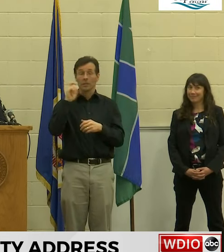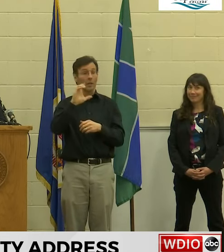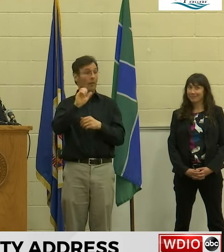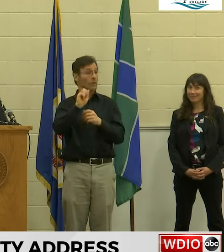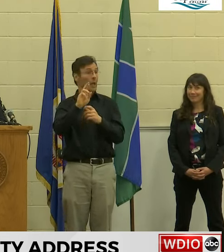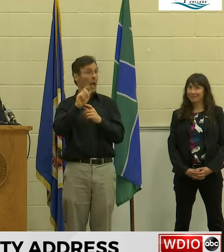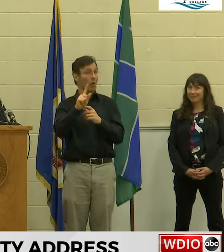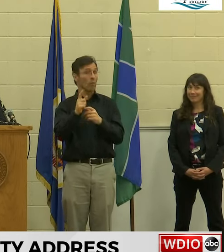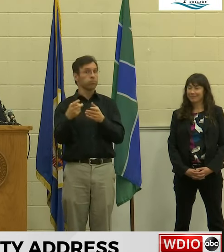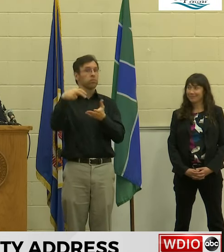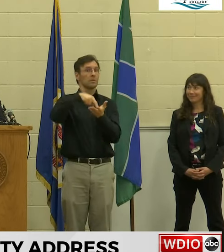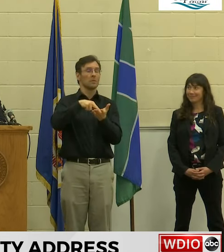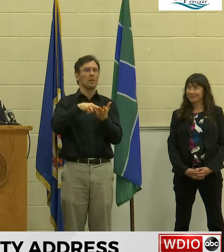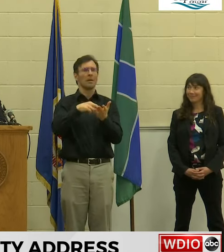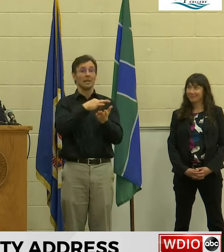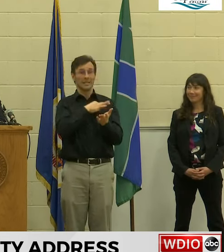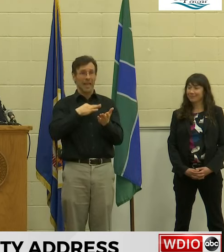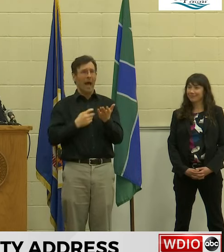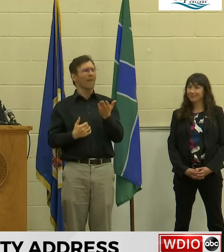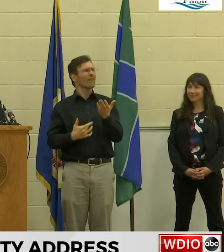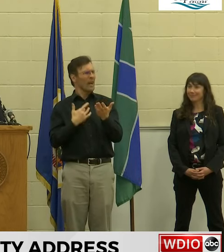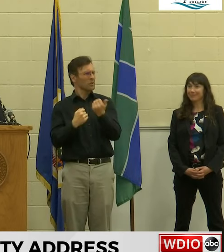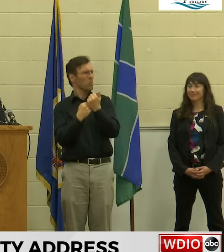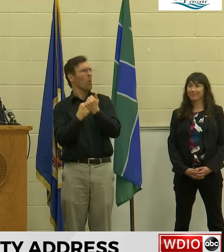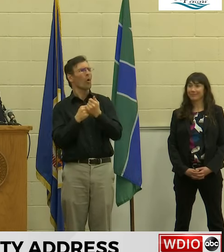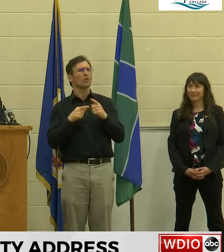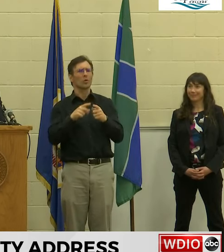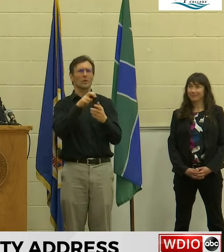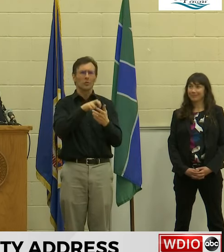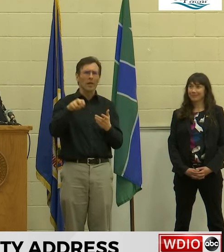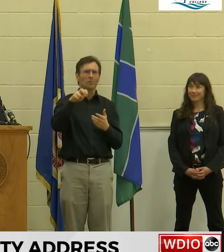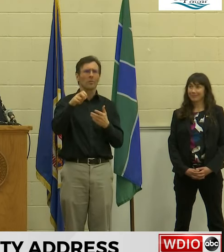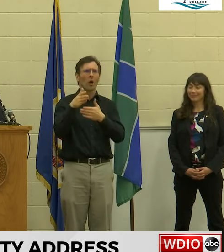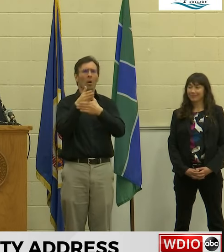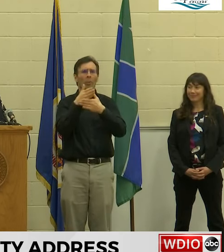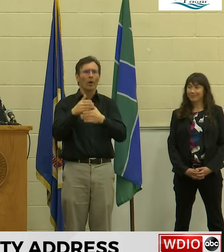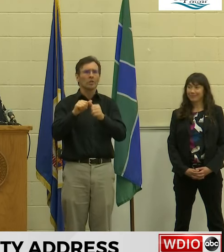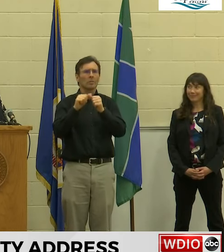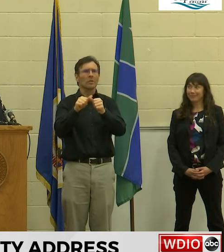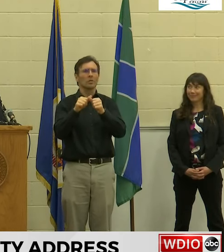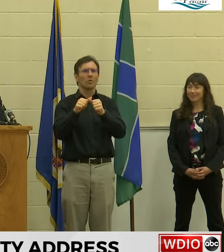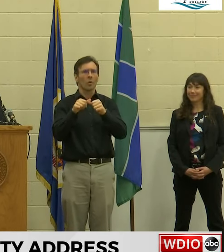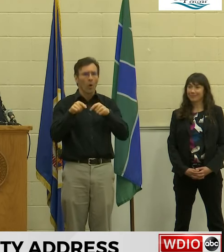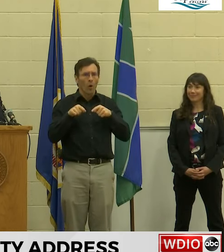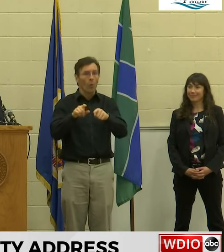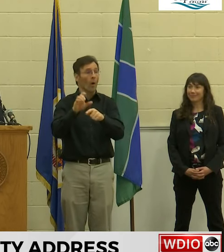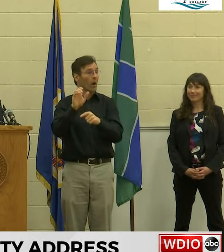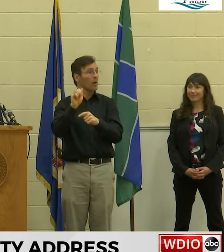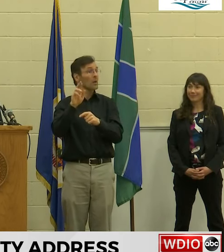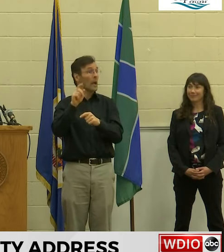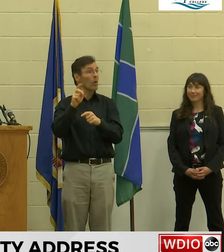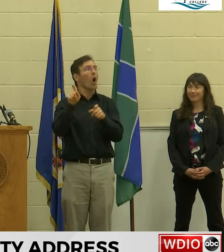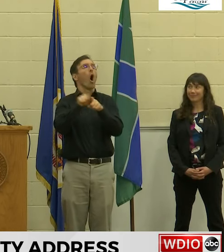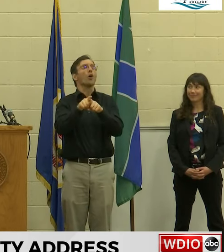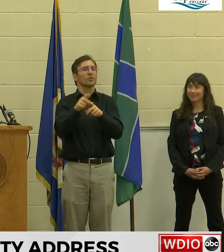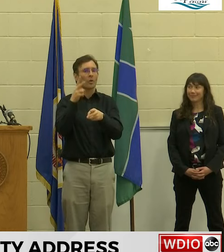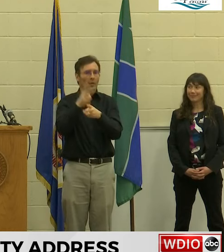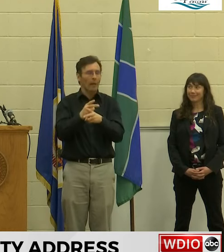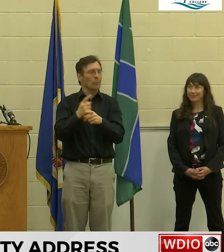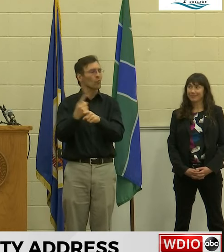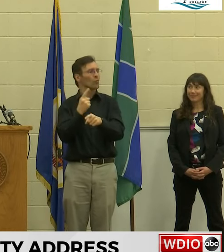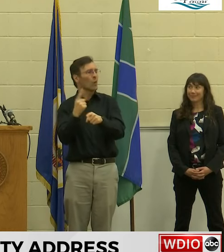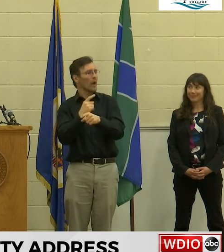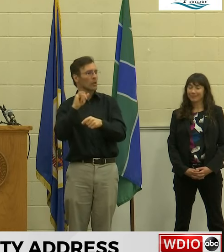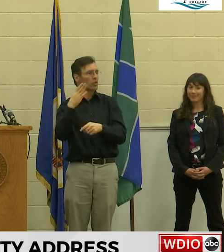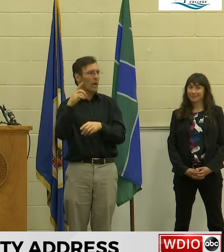Carol stepping up, staff felt supported during the transition, partnerships continued, all while Carol continued her regular job duties. Carol